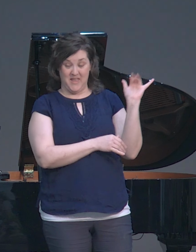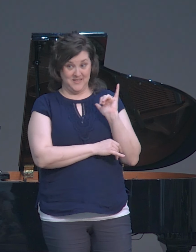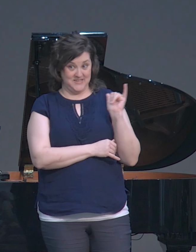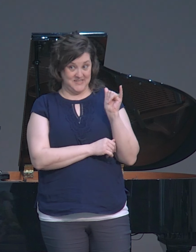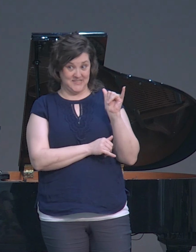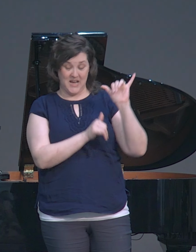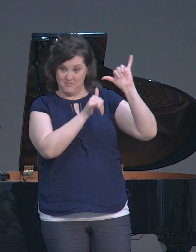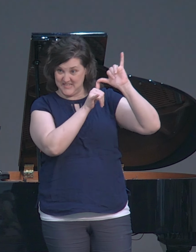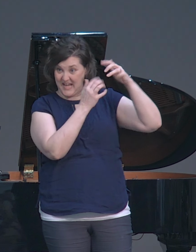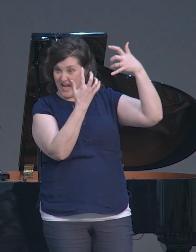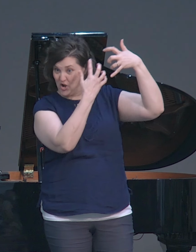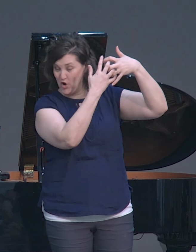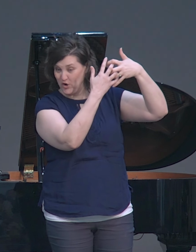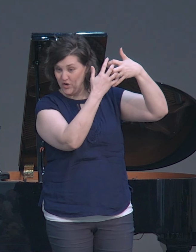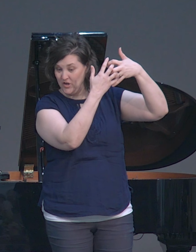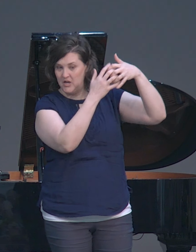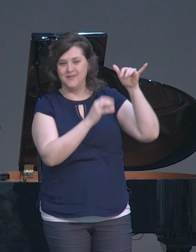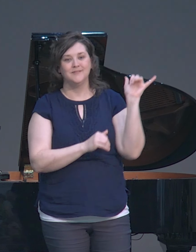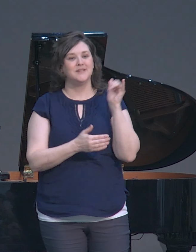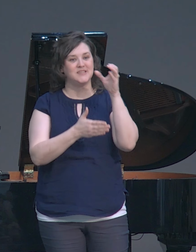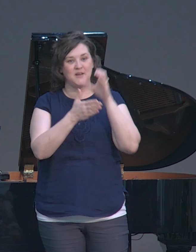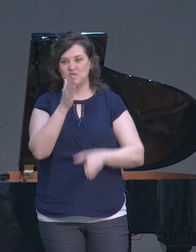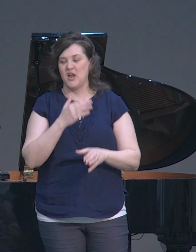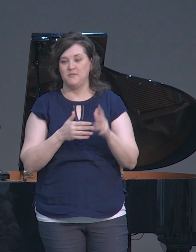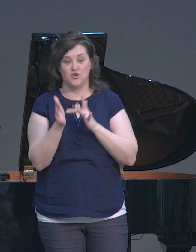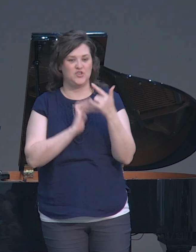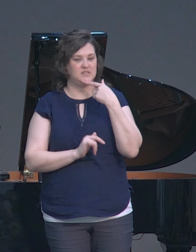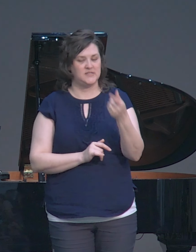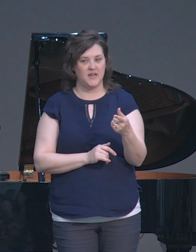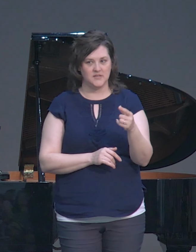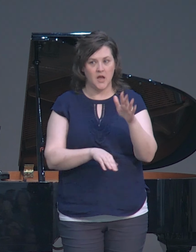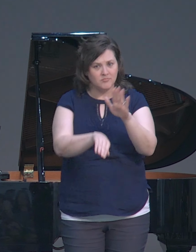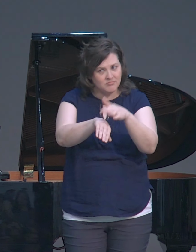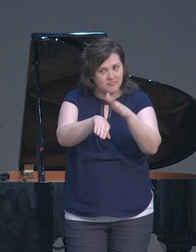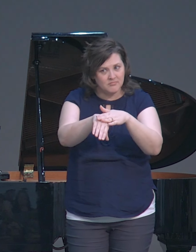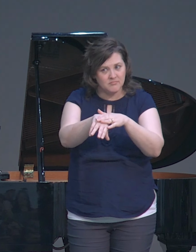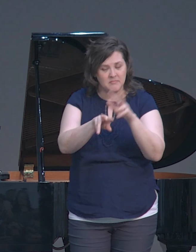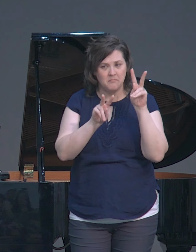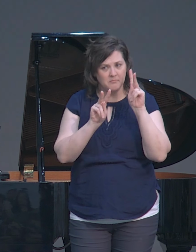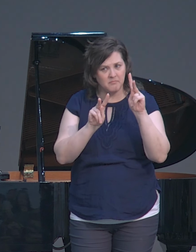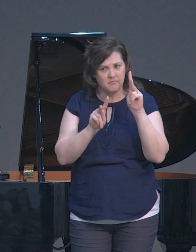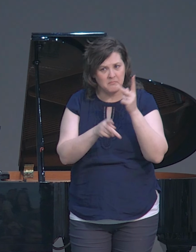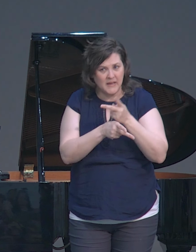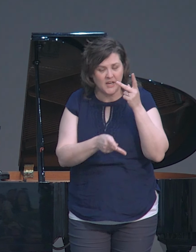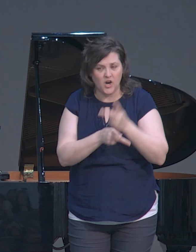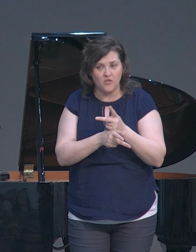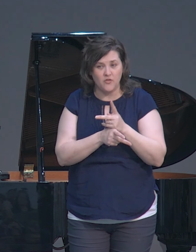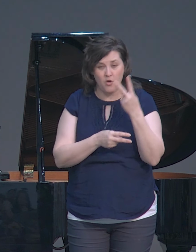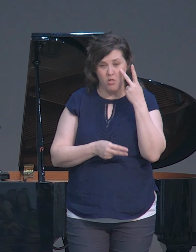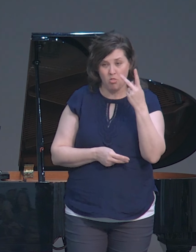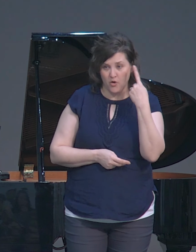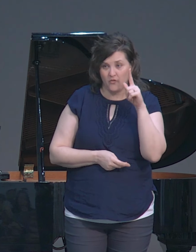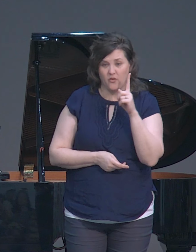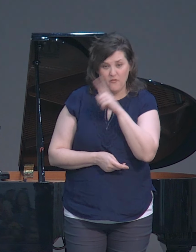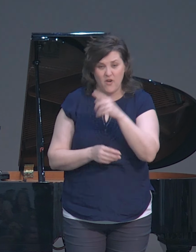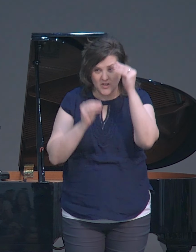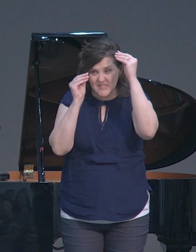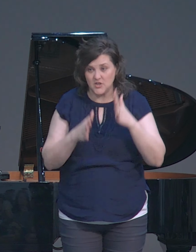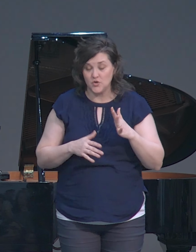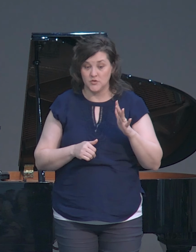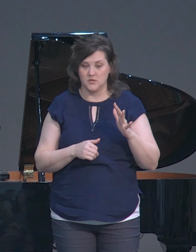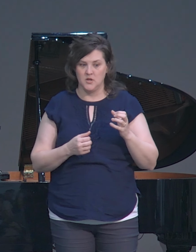By the way, in the same chapter, Jesus warns us to look out for false teachers. What do they do? Well, they do many things, but